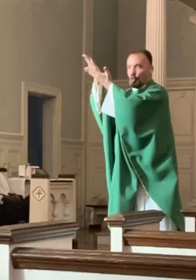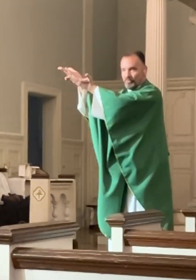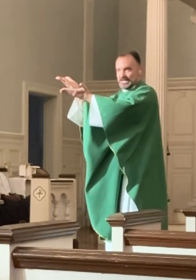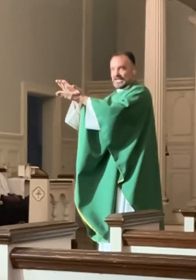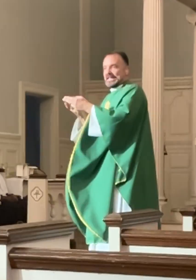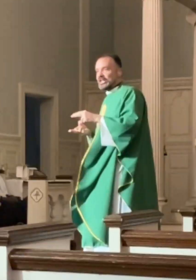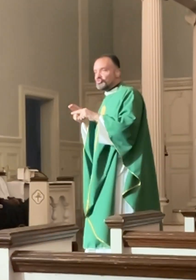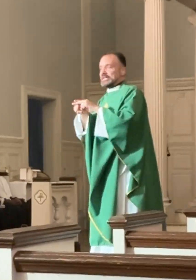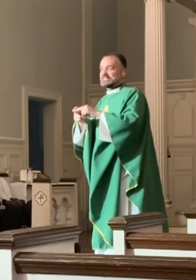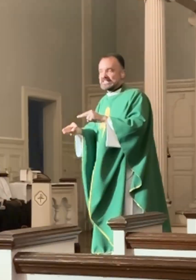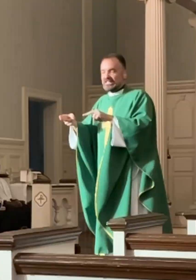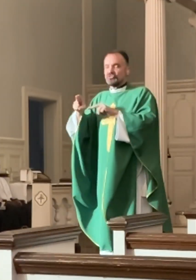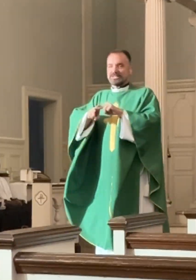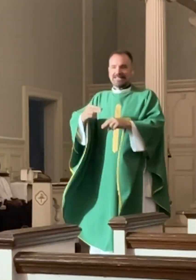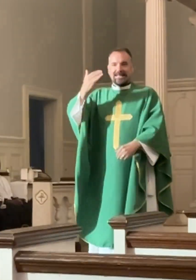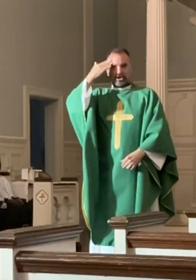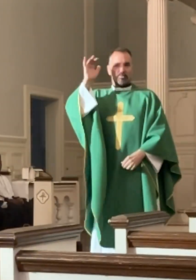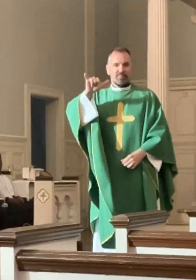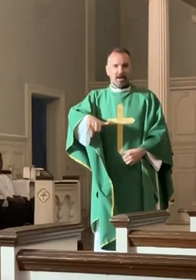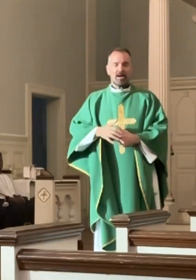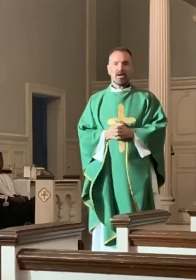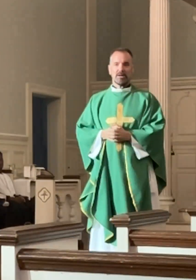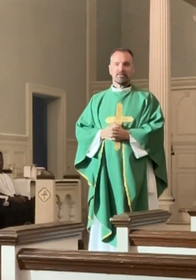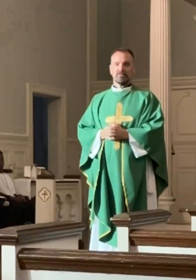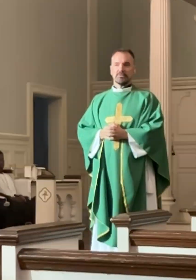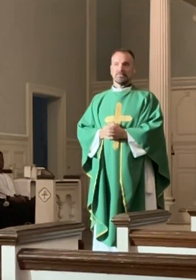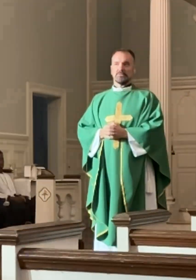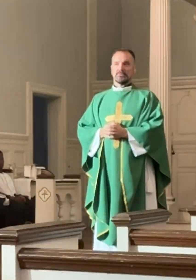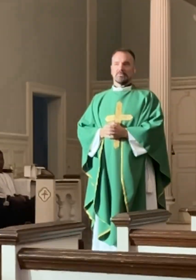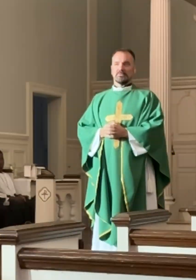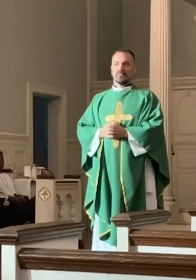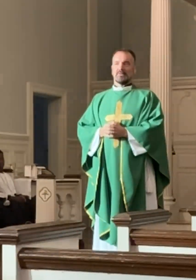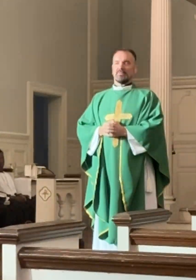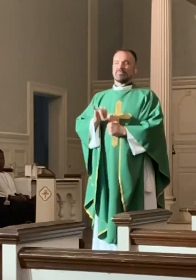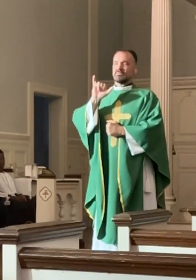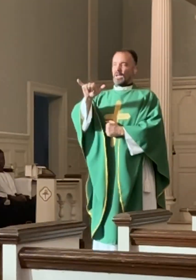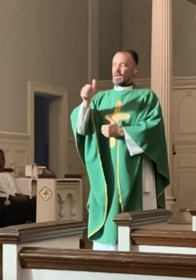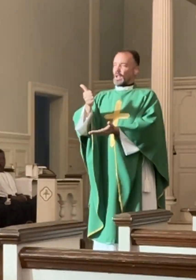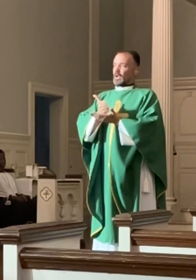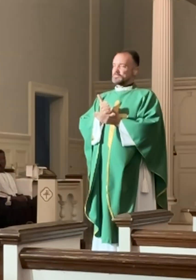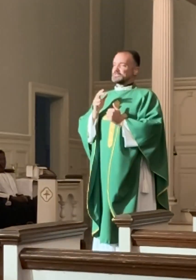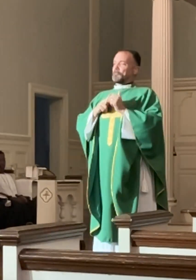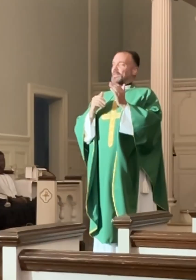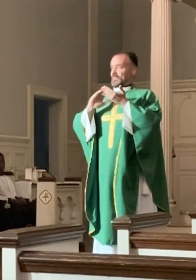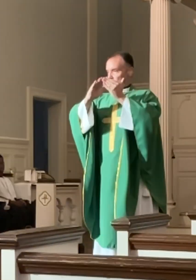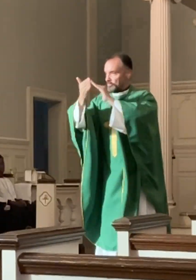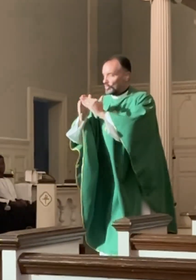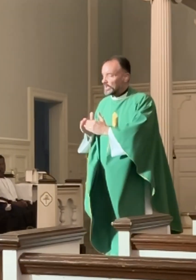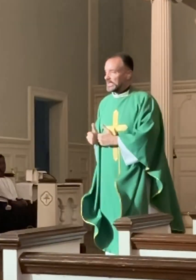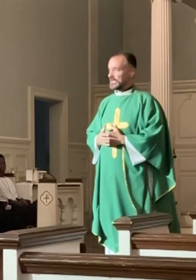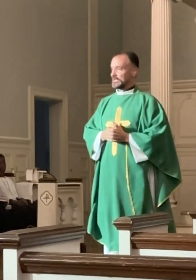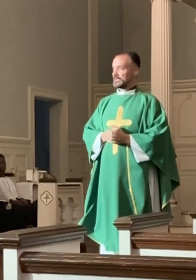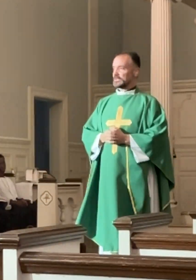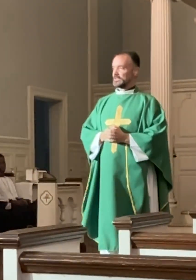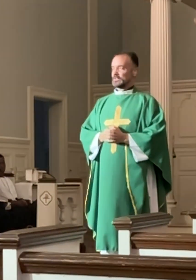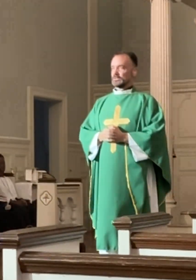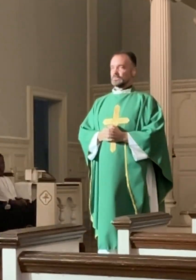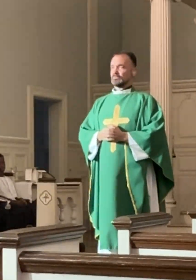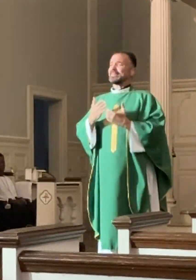I know you've heard me say this in the past, that I have asked everybody to prayerfully consider increasing